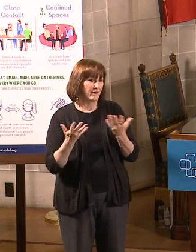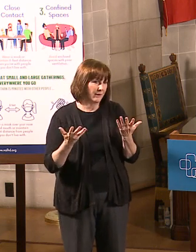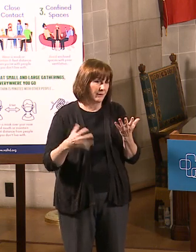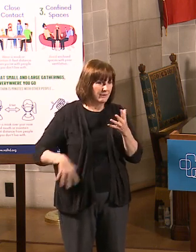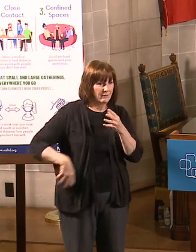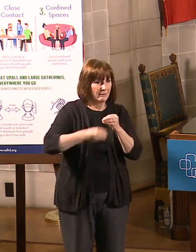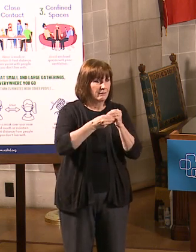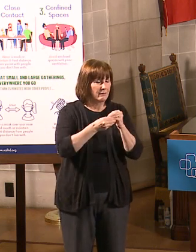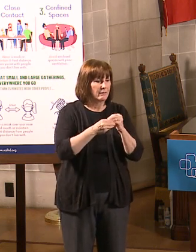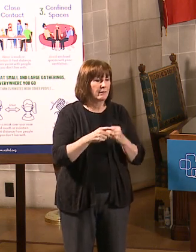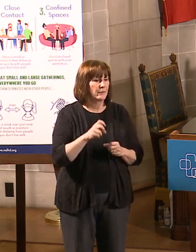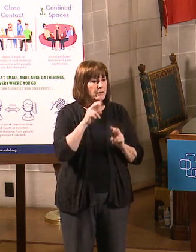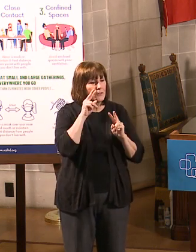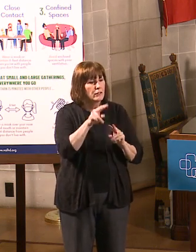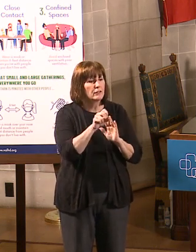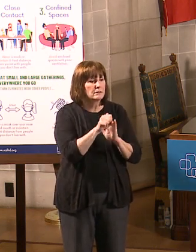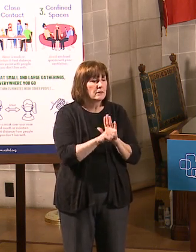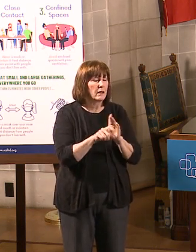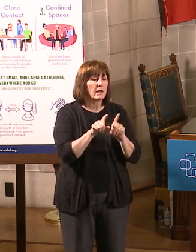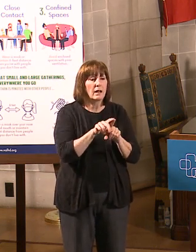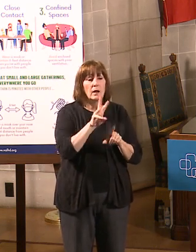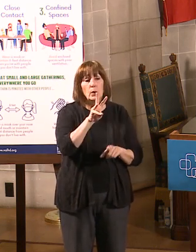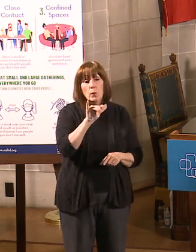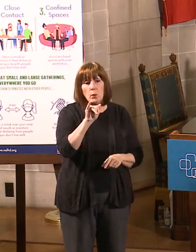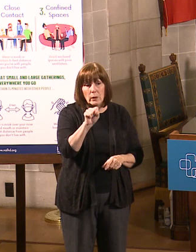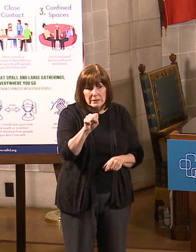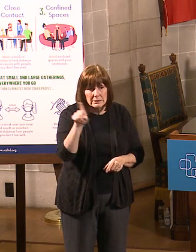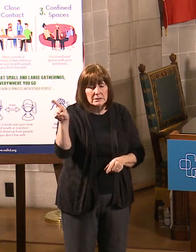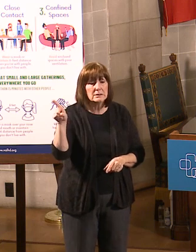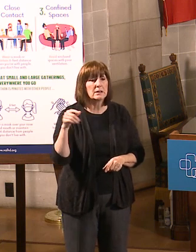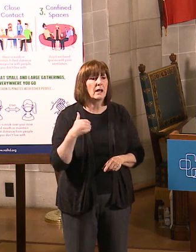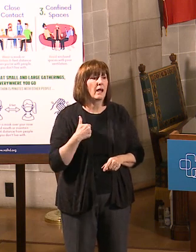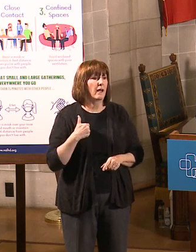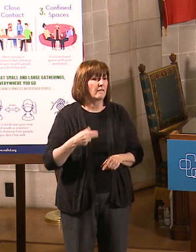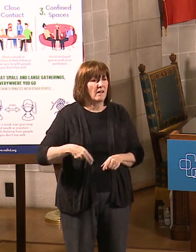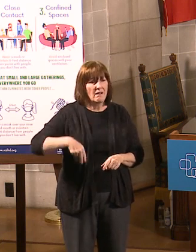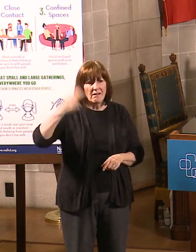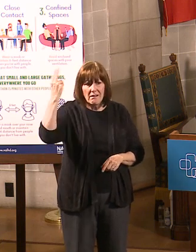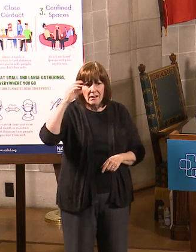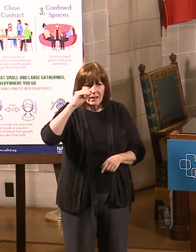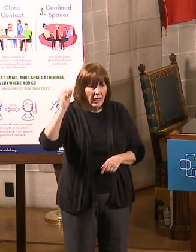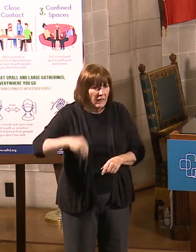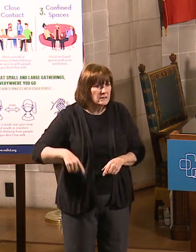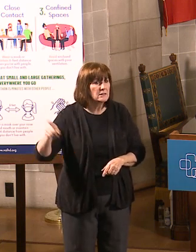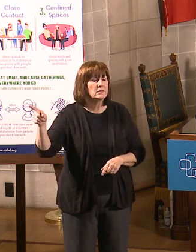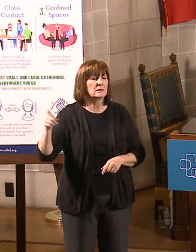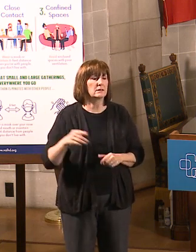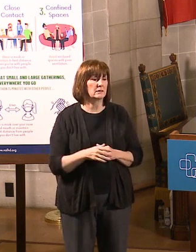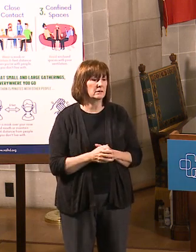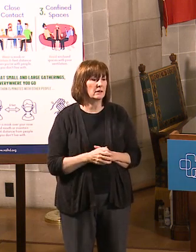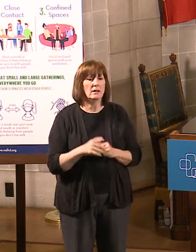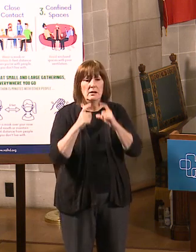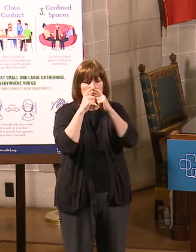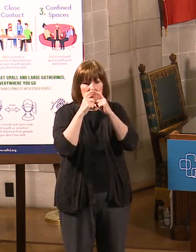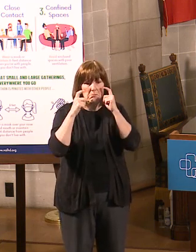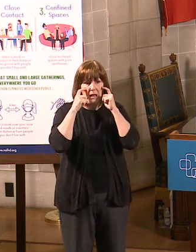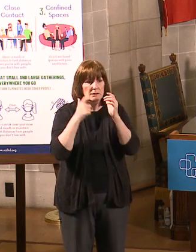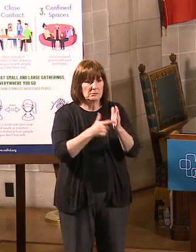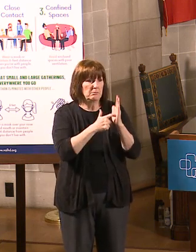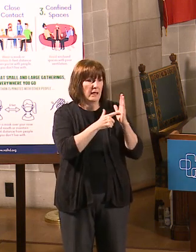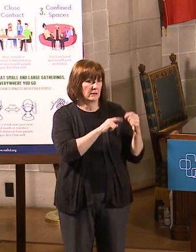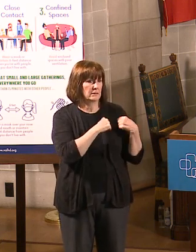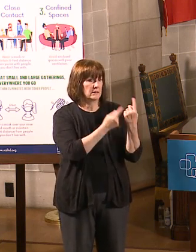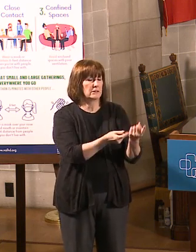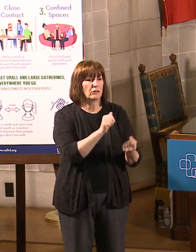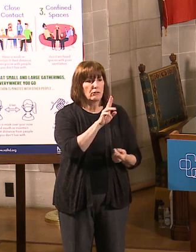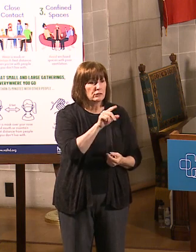again, you can look at states like Wisconsin, who have very high case counts. They've had a mask mandate in since August 1st. So we need